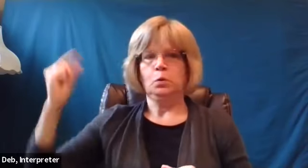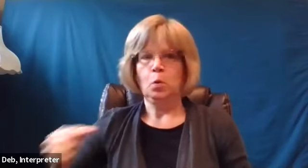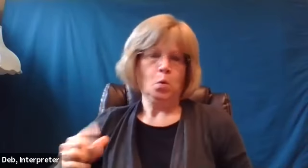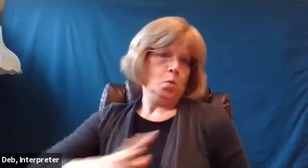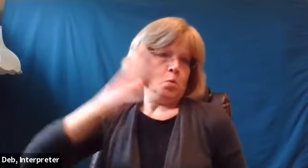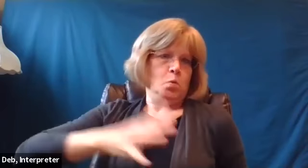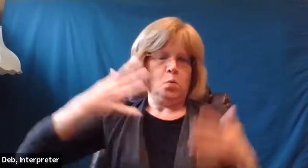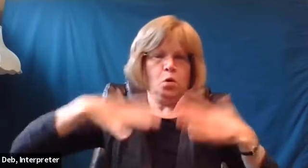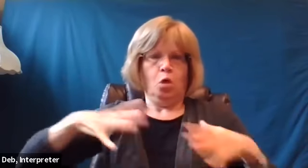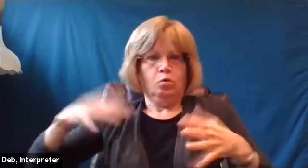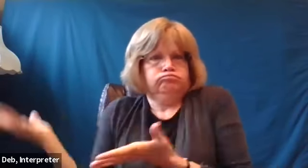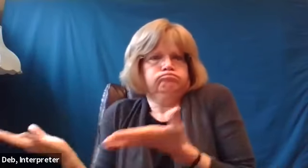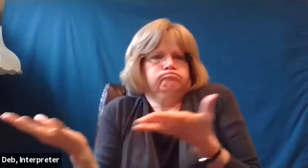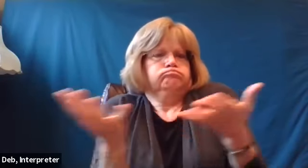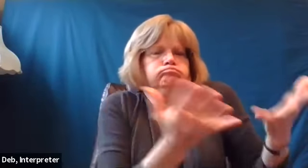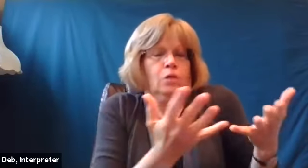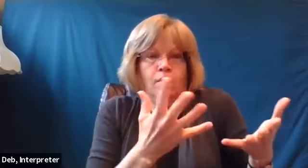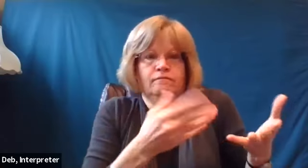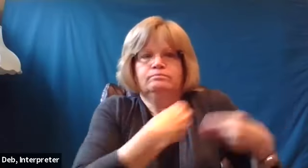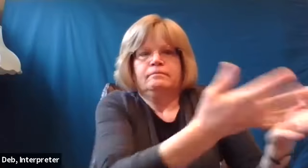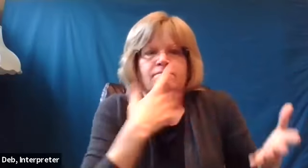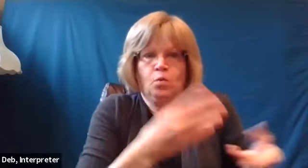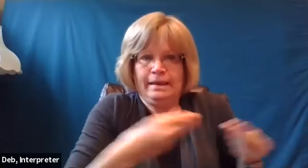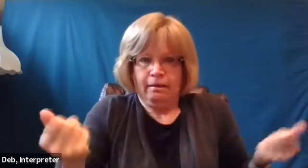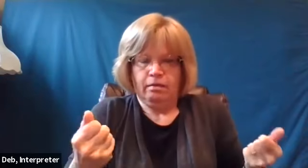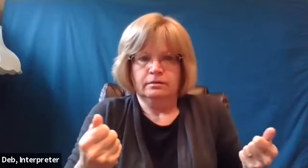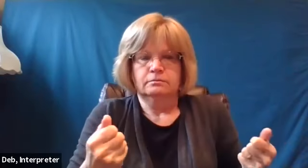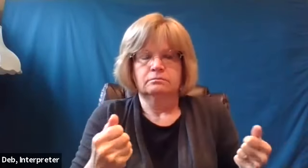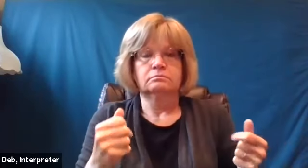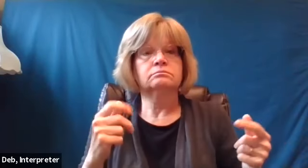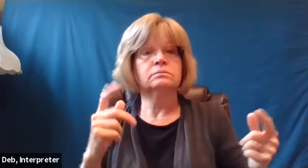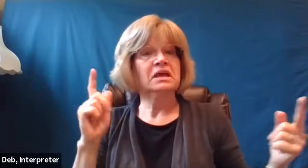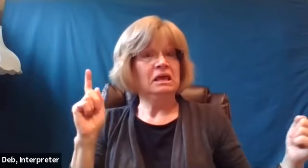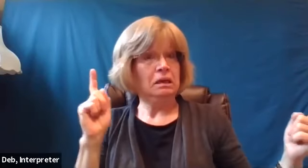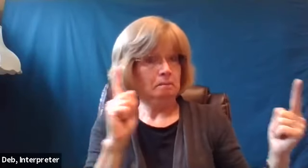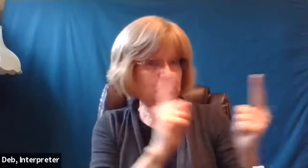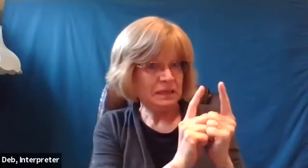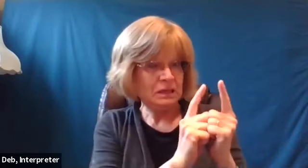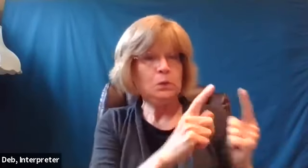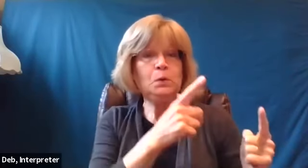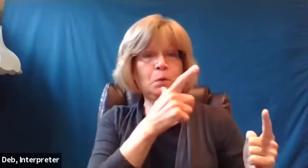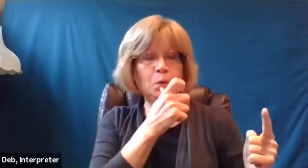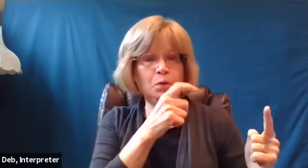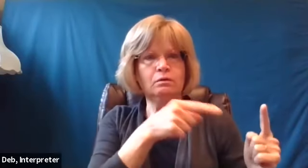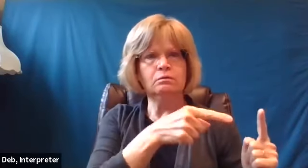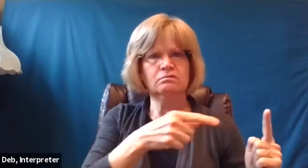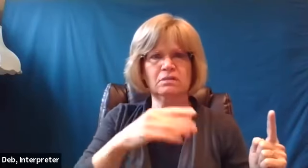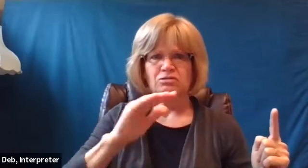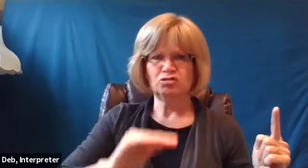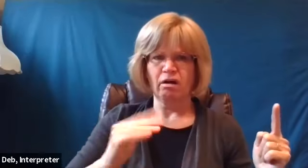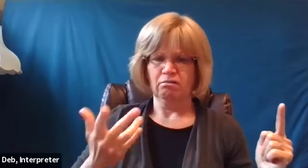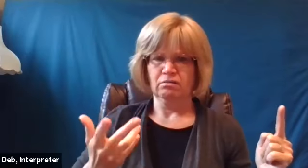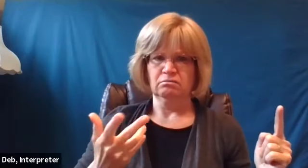to bargain for his healing. But when the great general arrives, he is not met by the prophet and is instead met outside by a child, a Jew,